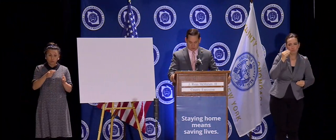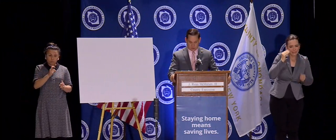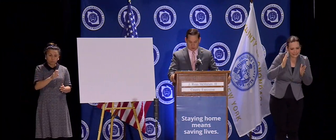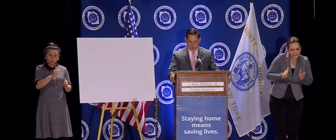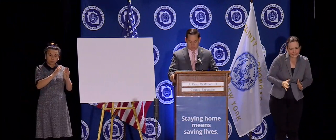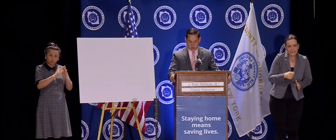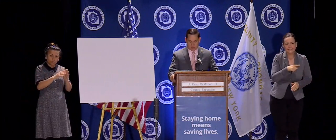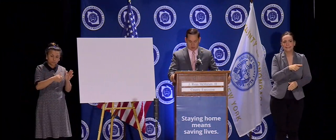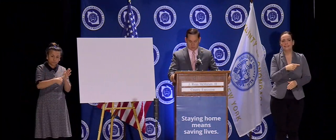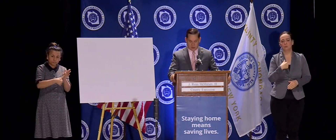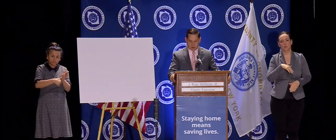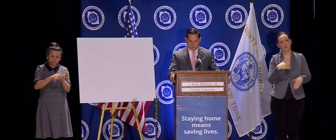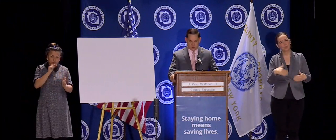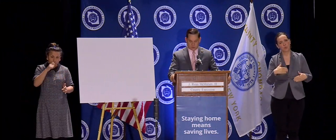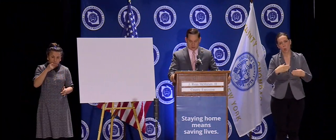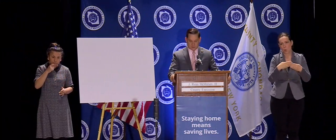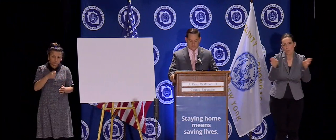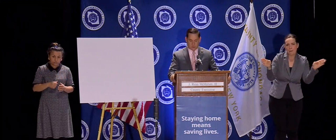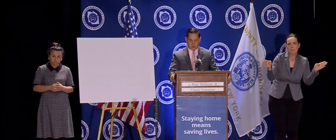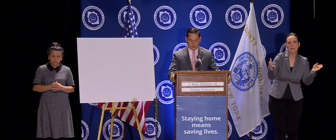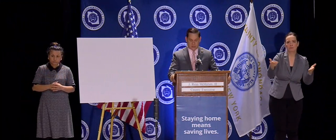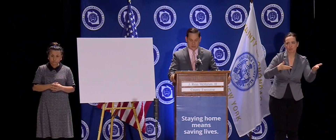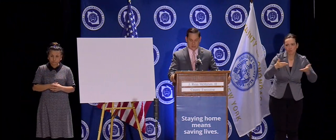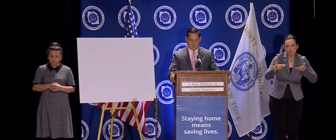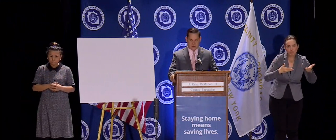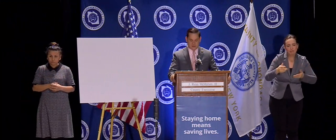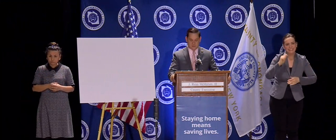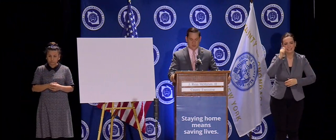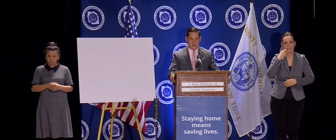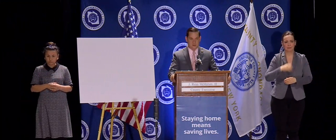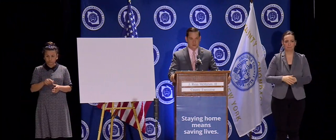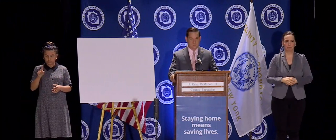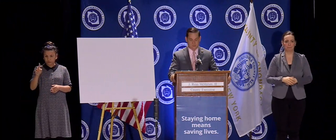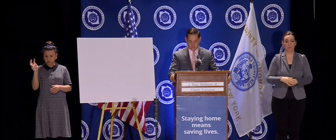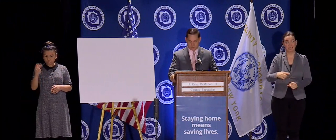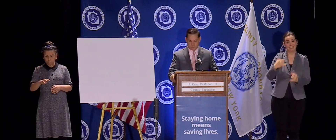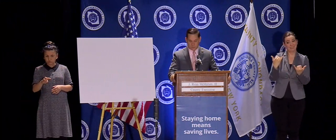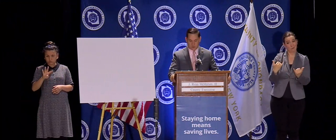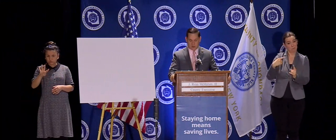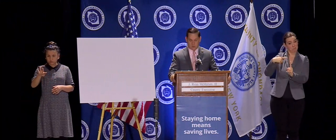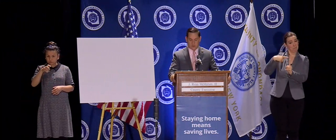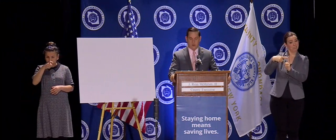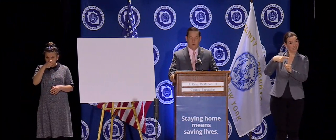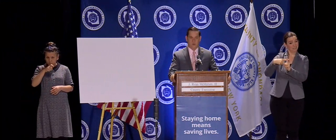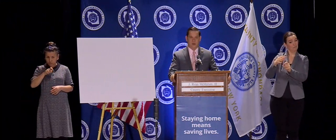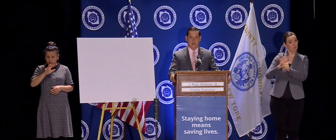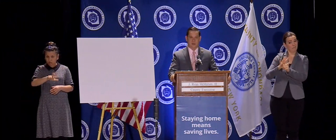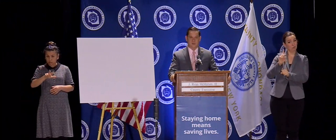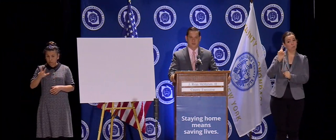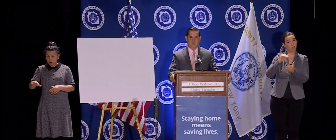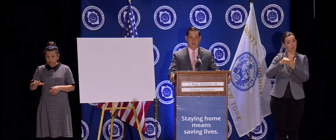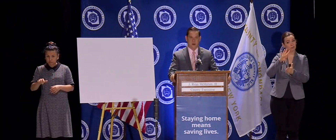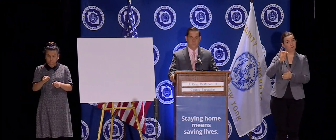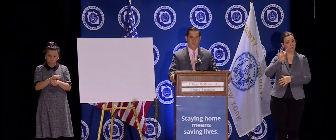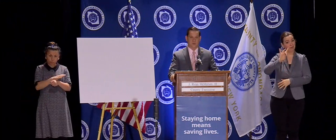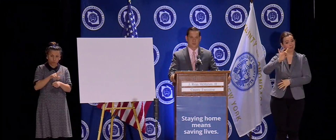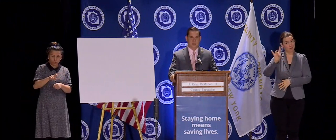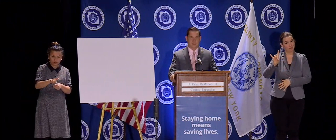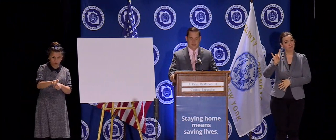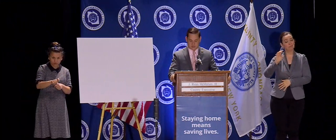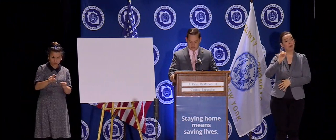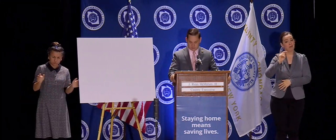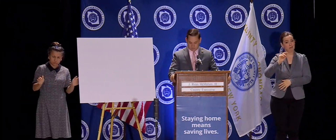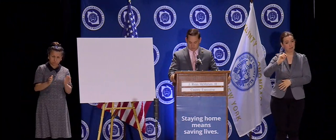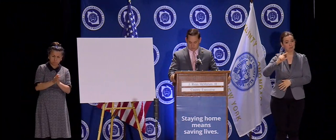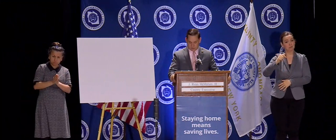numbers here. We now have 1,488 positive cases. We know that cases are going to go up when you do this